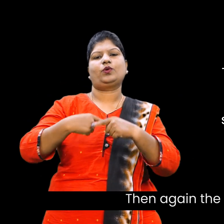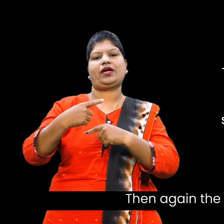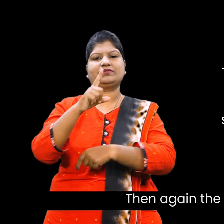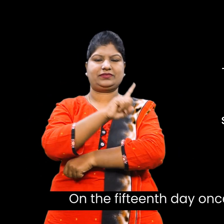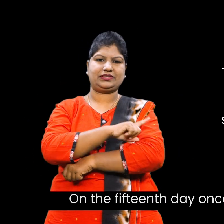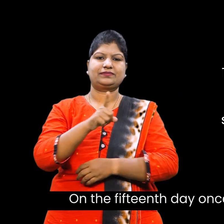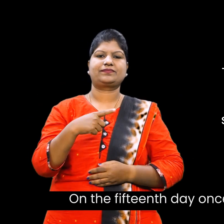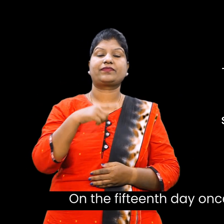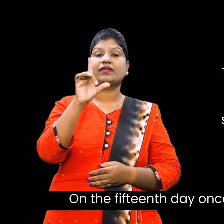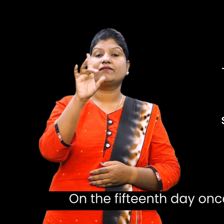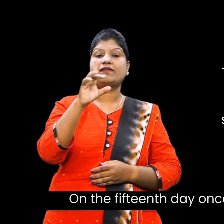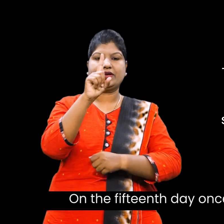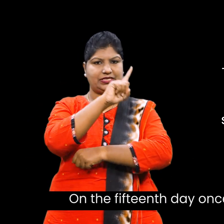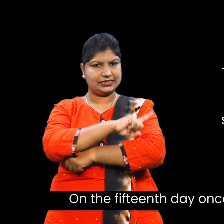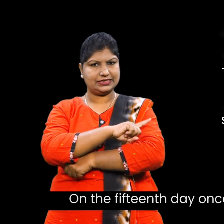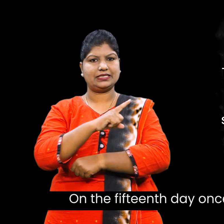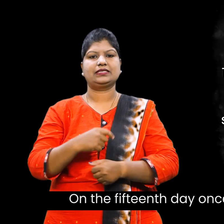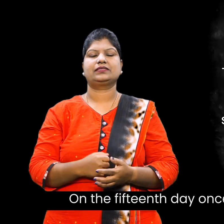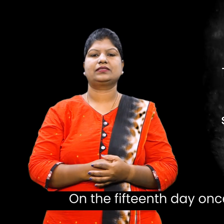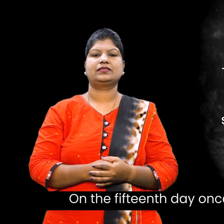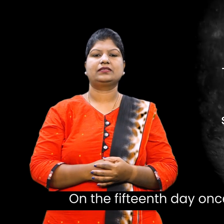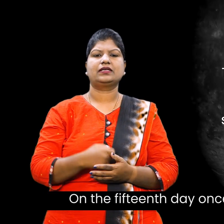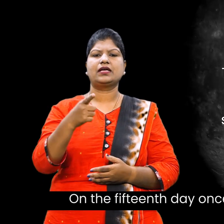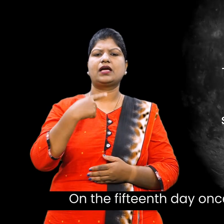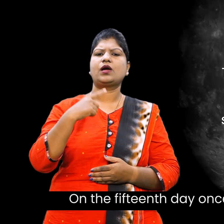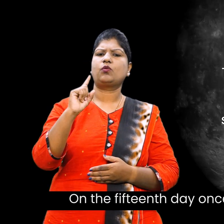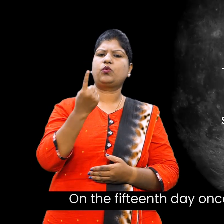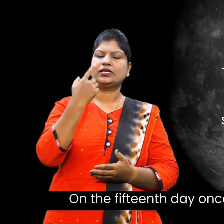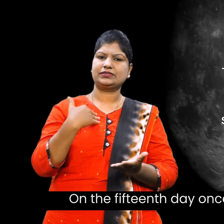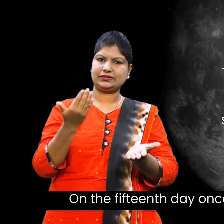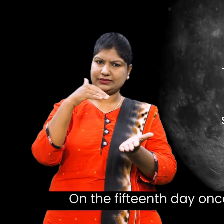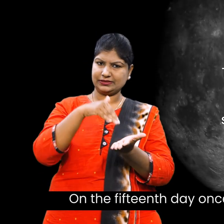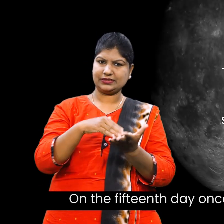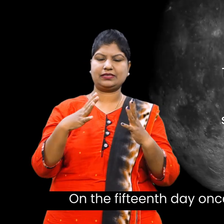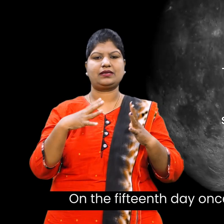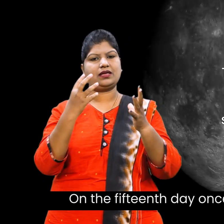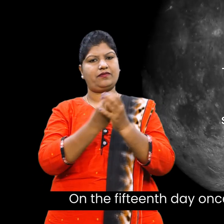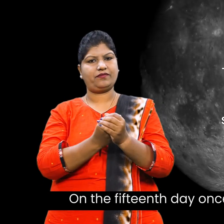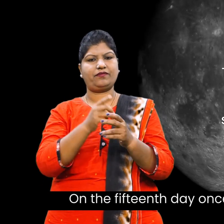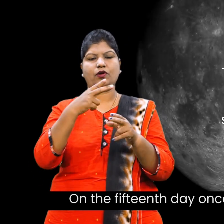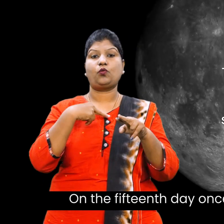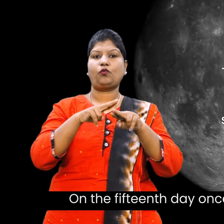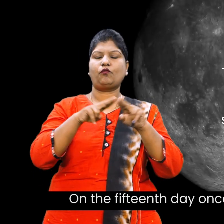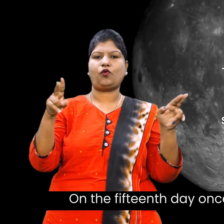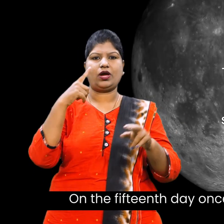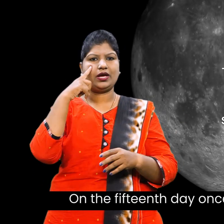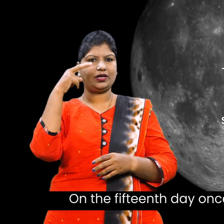On the 15th day, once again we get a full view of the